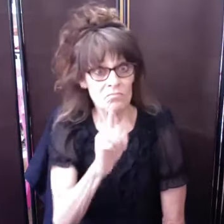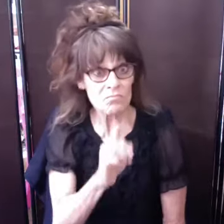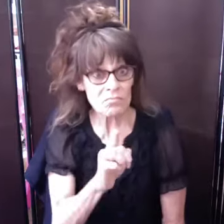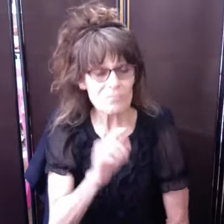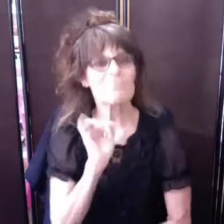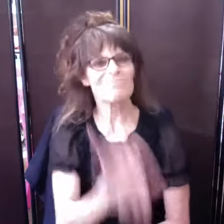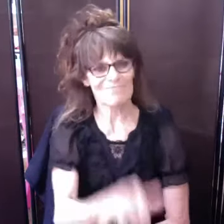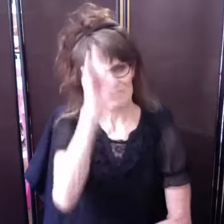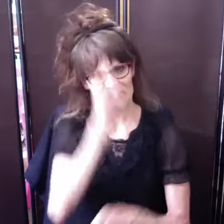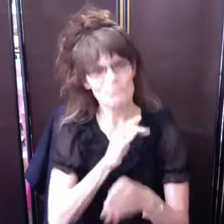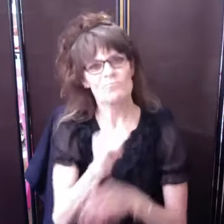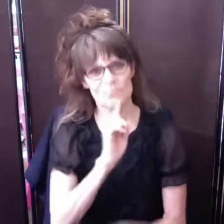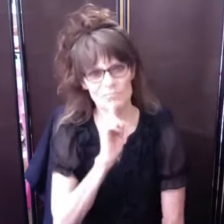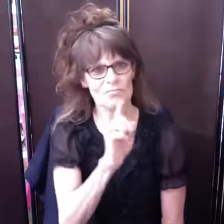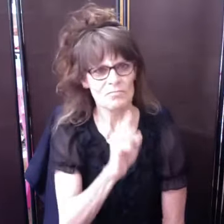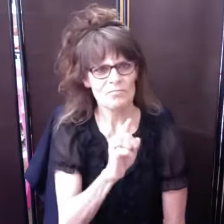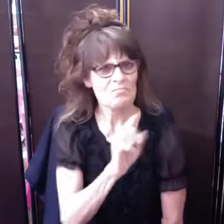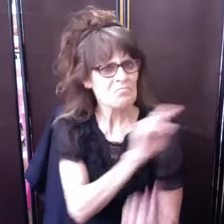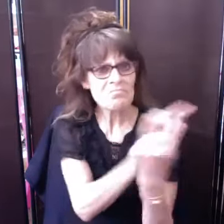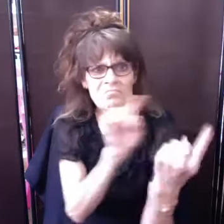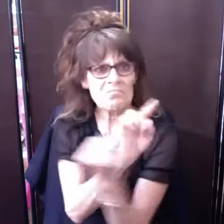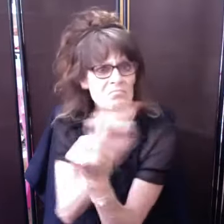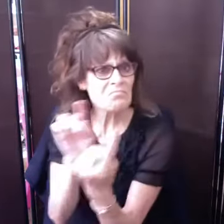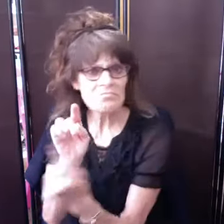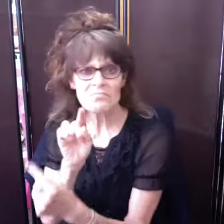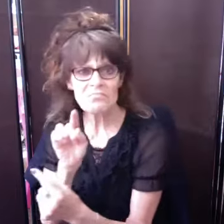It may not be in person, and I will agree with you, without any